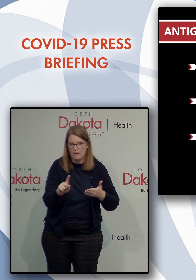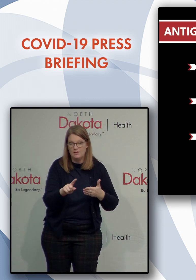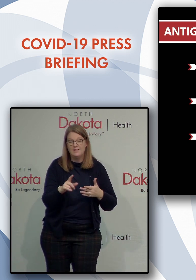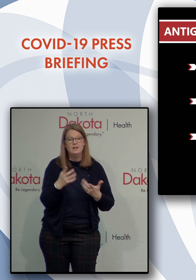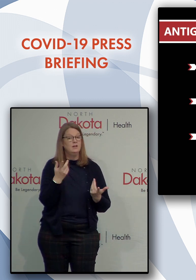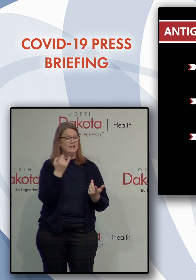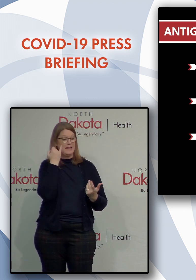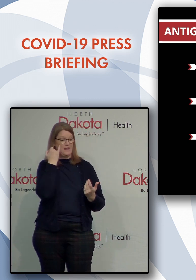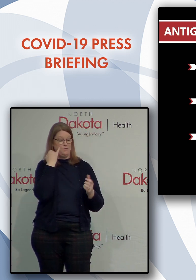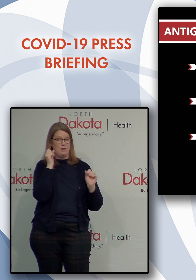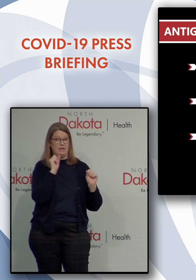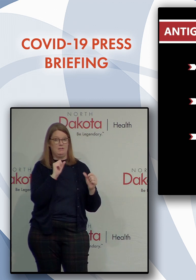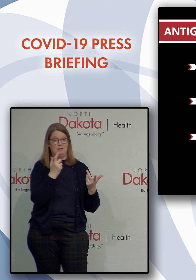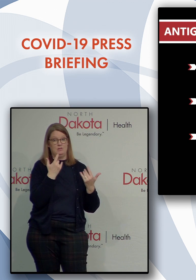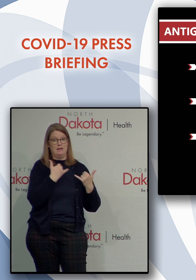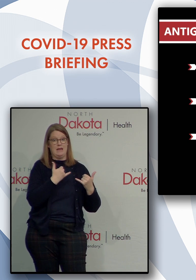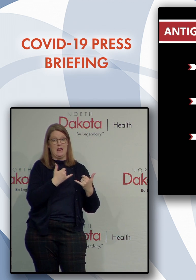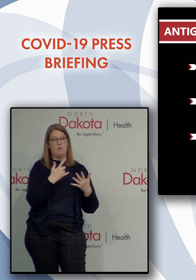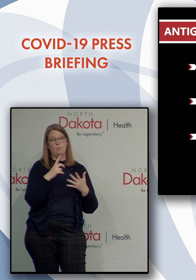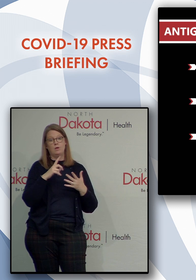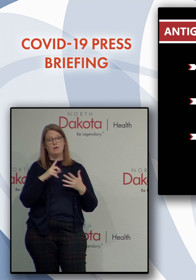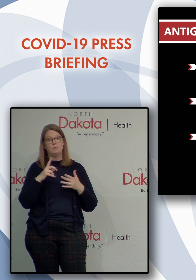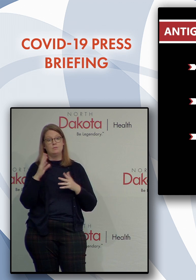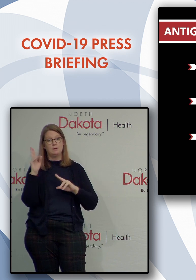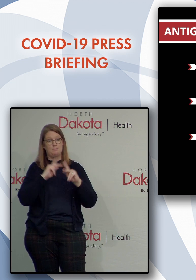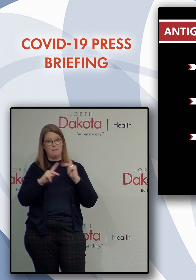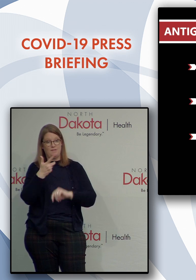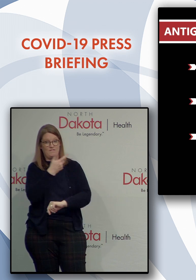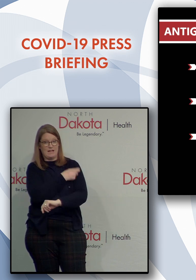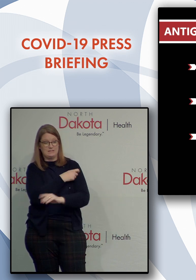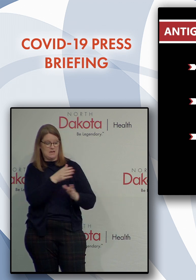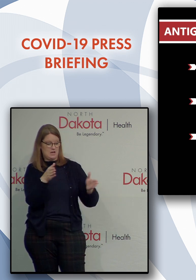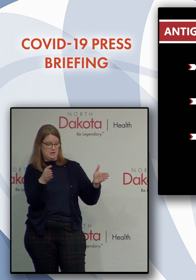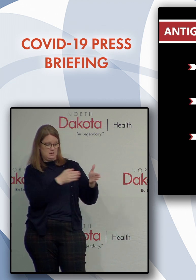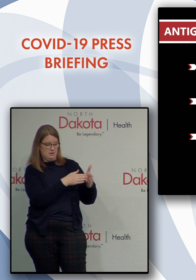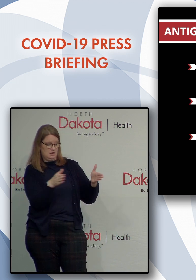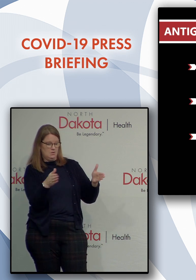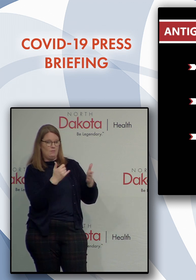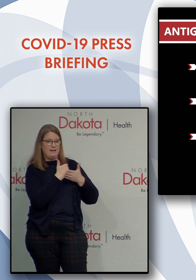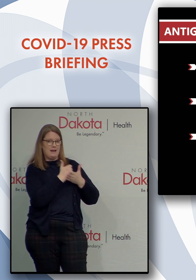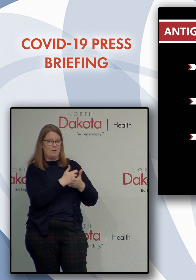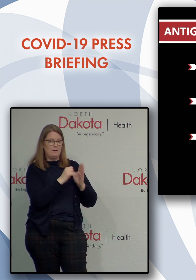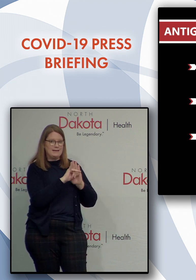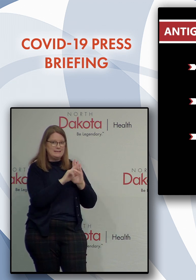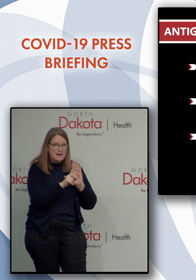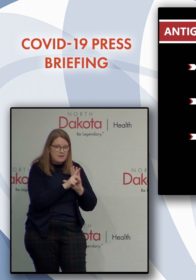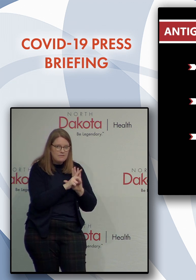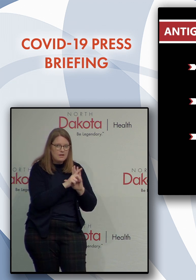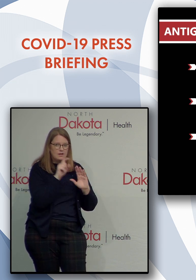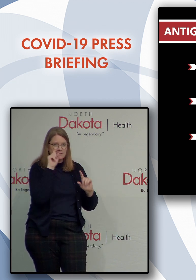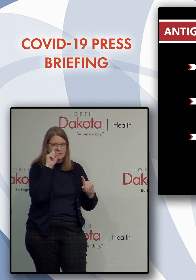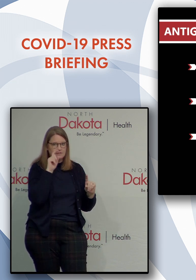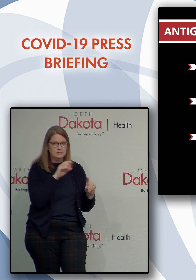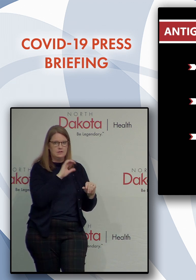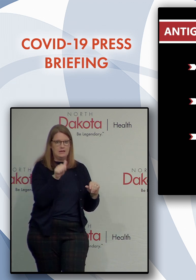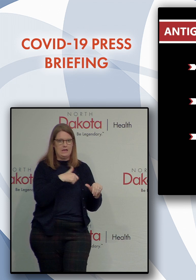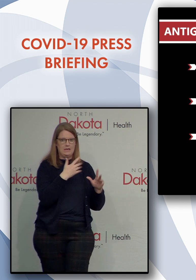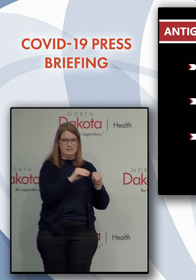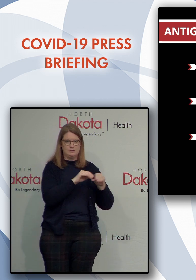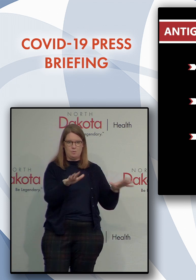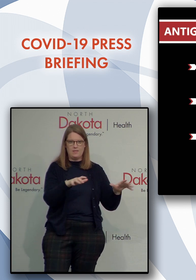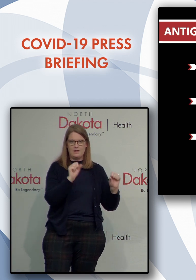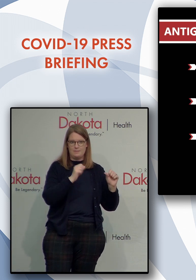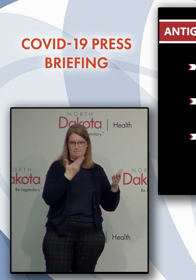with between now and when we can get people vaccinated, we can help identify far earlier any spread that